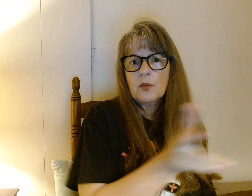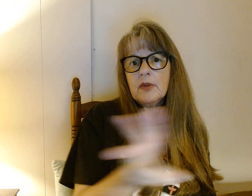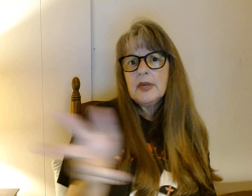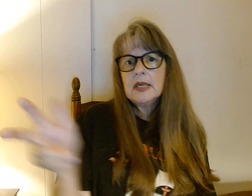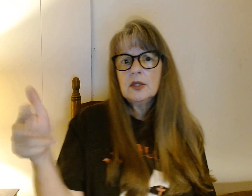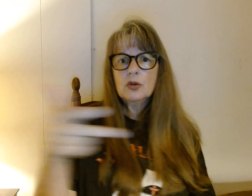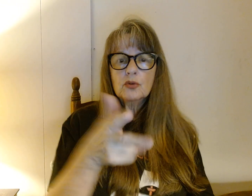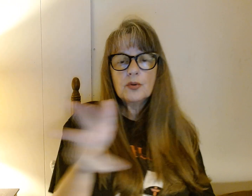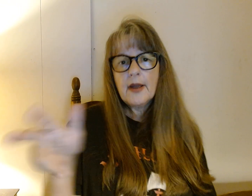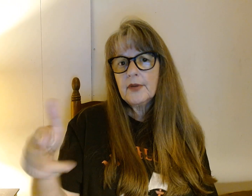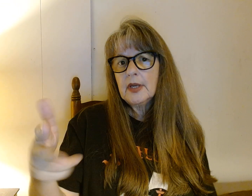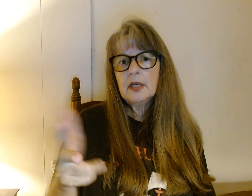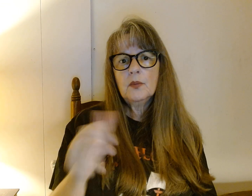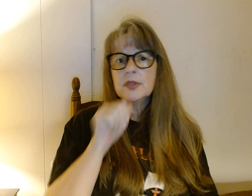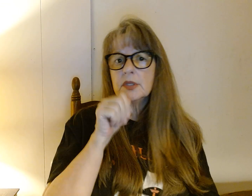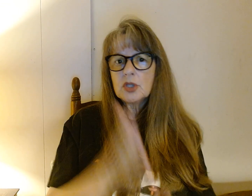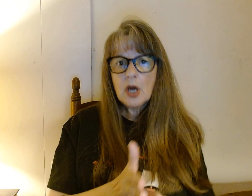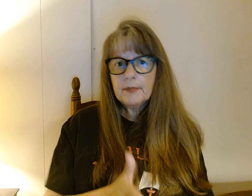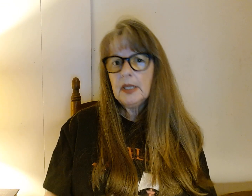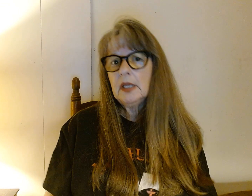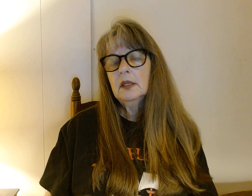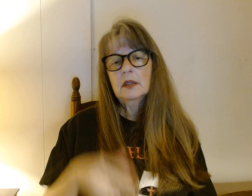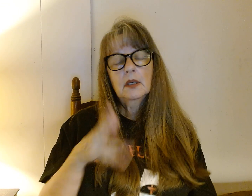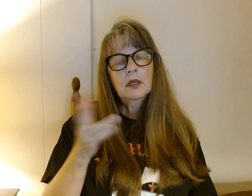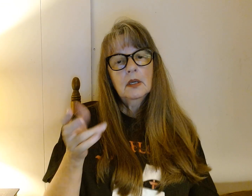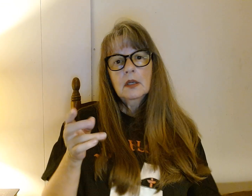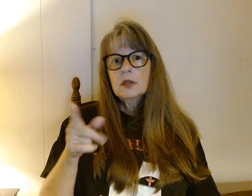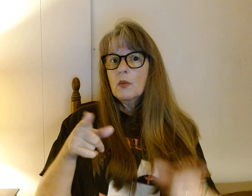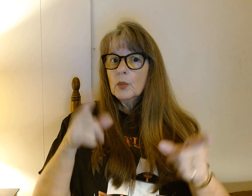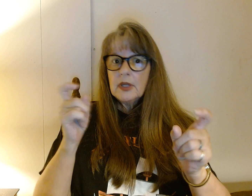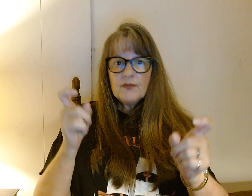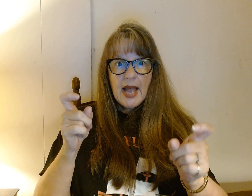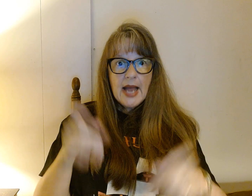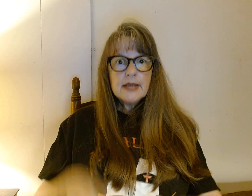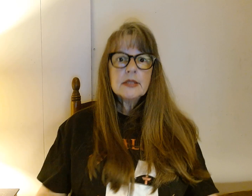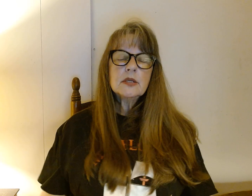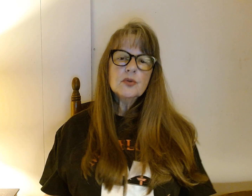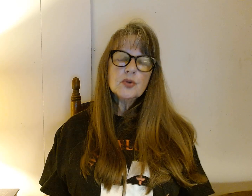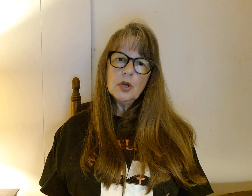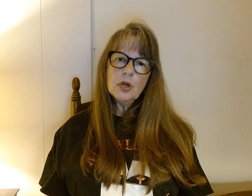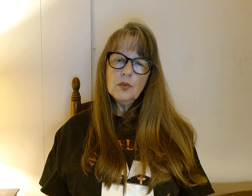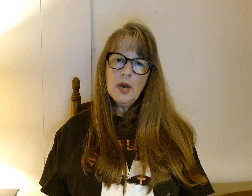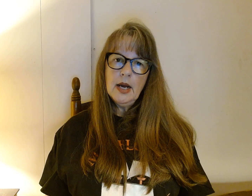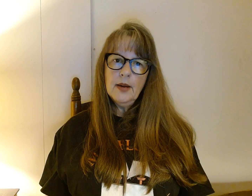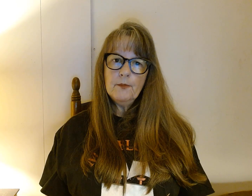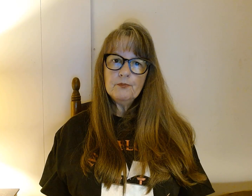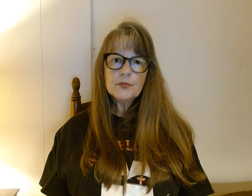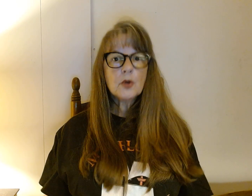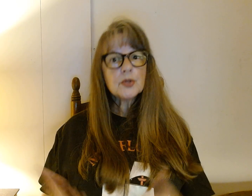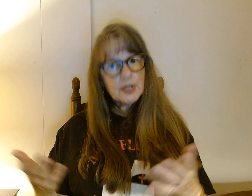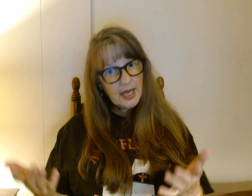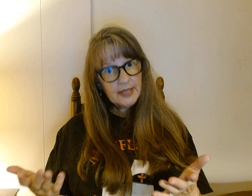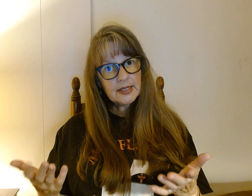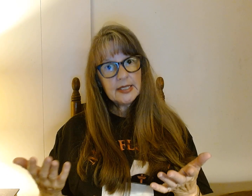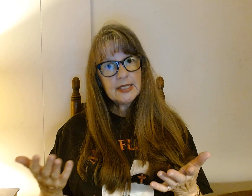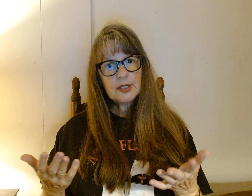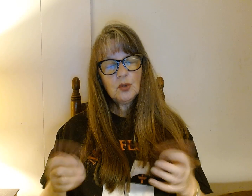weaving in traffic and he wasn't stopping and going really fast. So those are the kinds of things that you